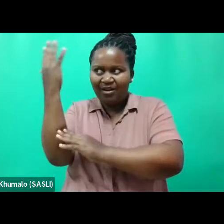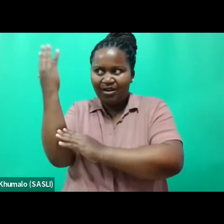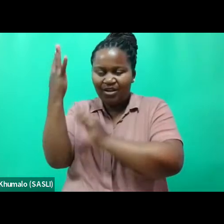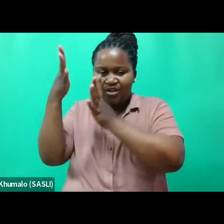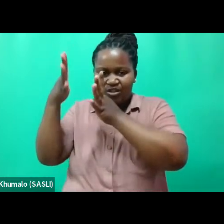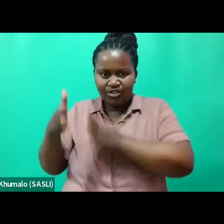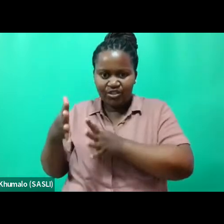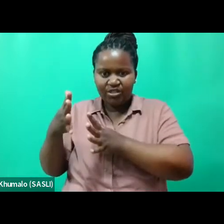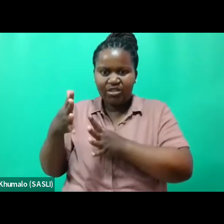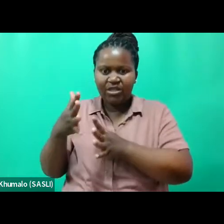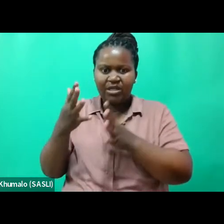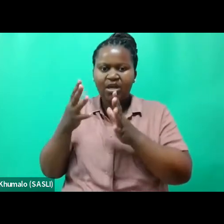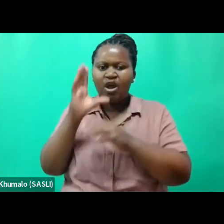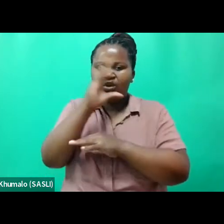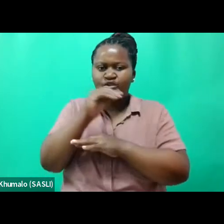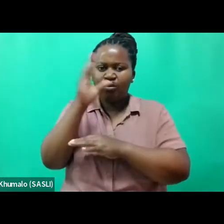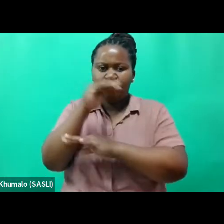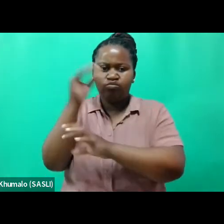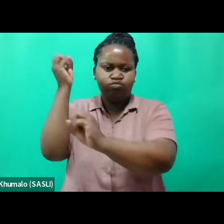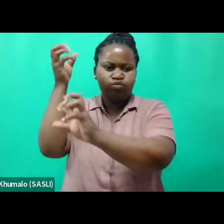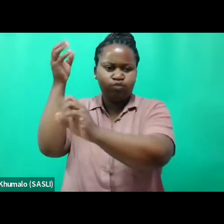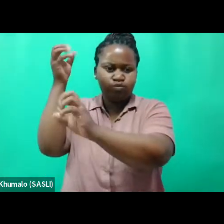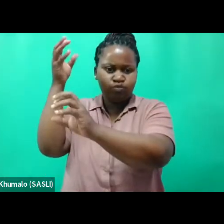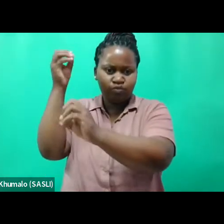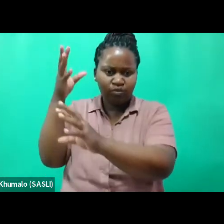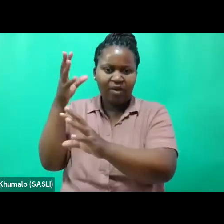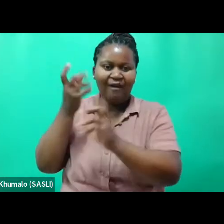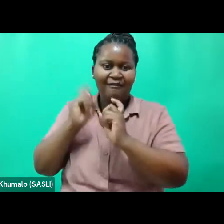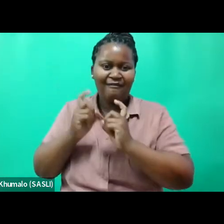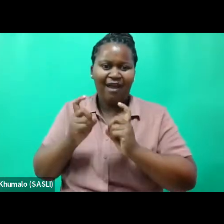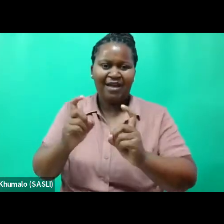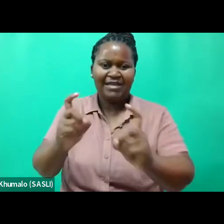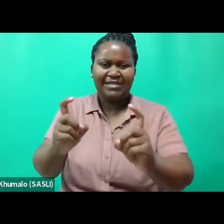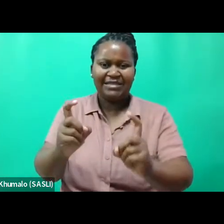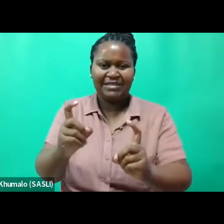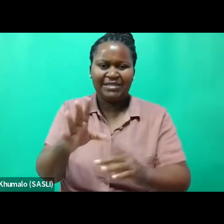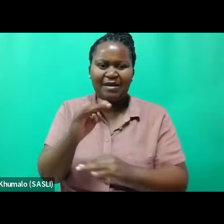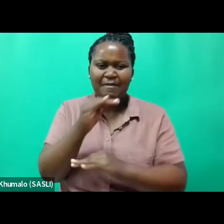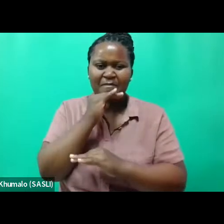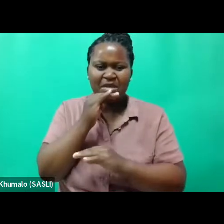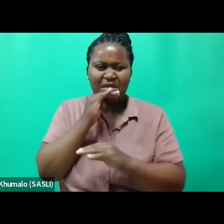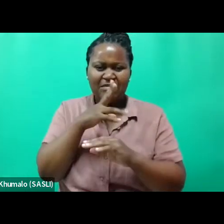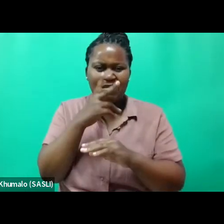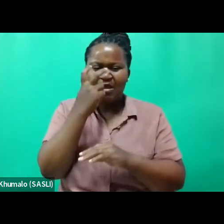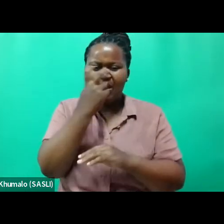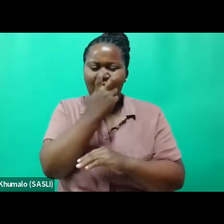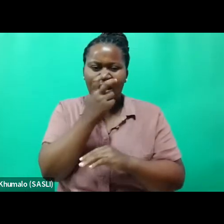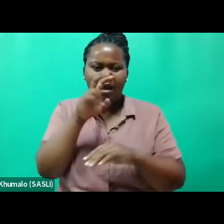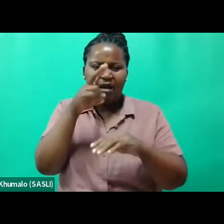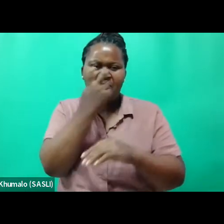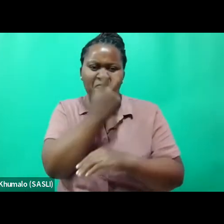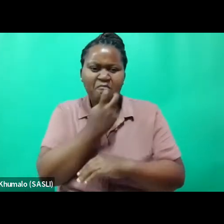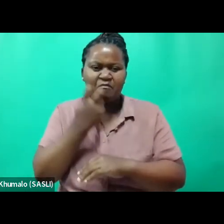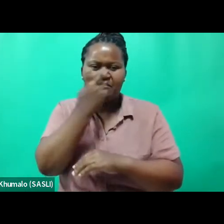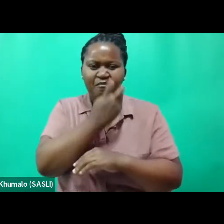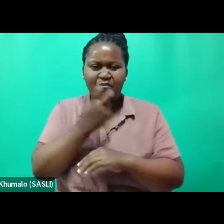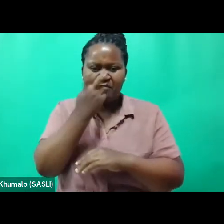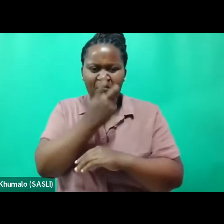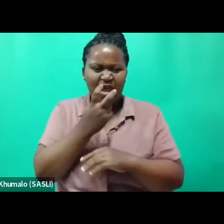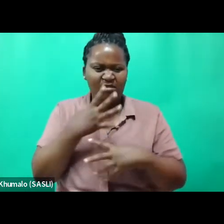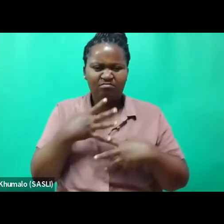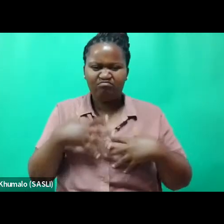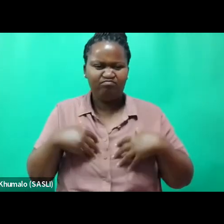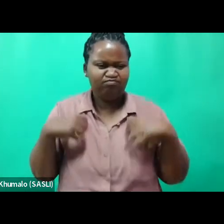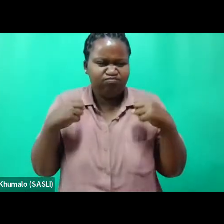talking very fast. She couldn't hear her because she had to read the lips, and then it was just so frustrating.